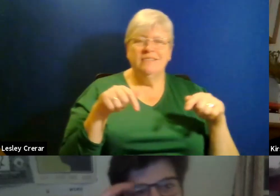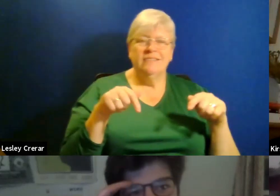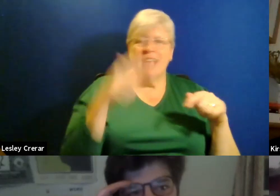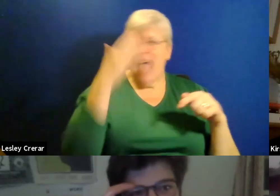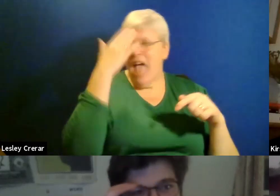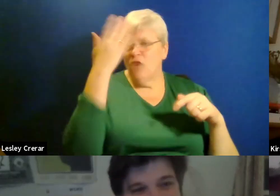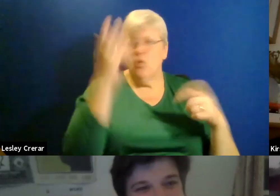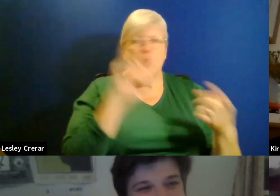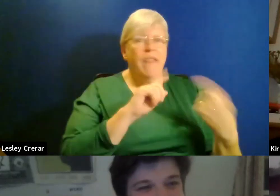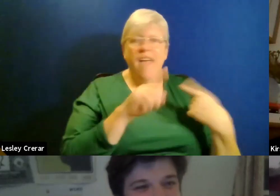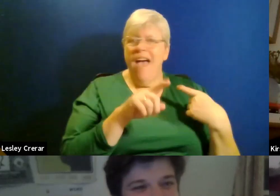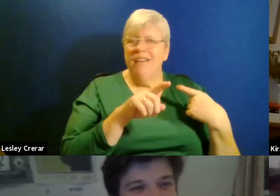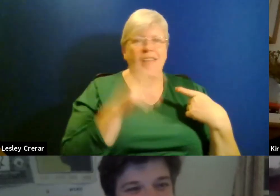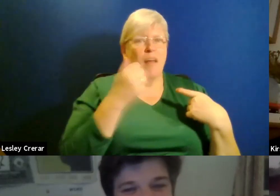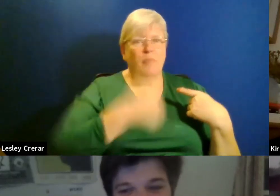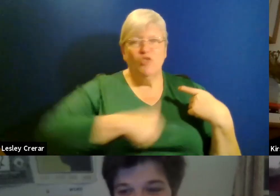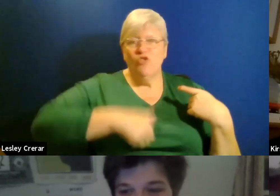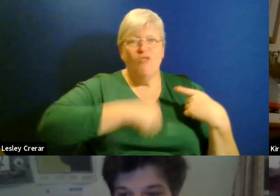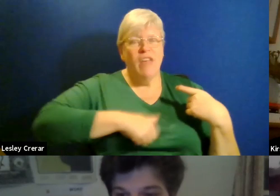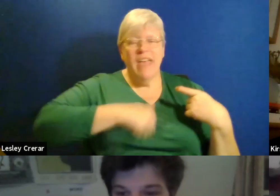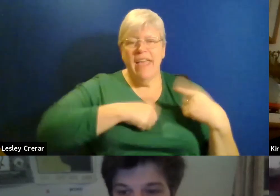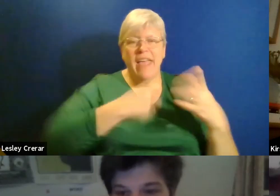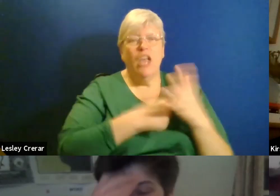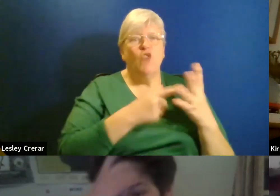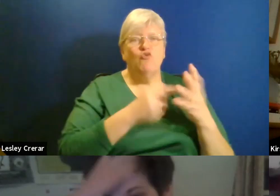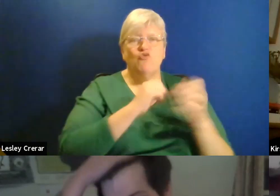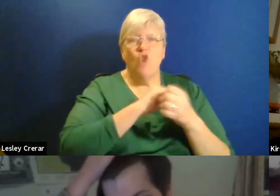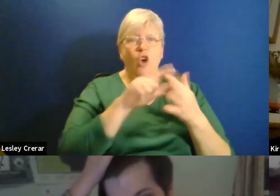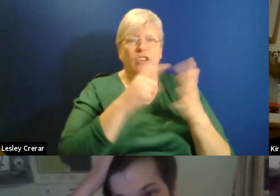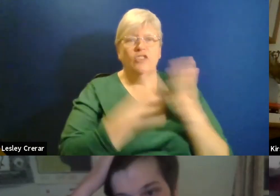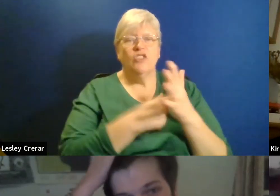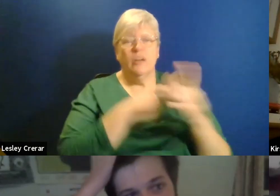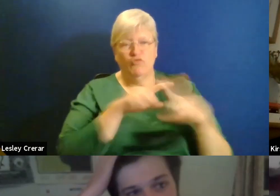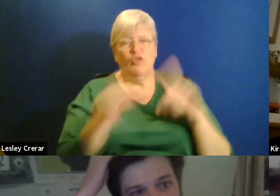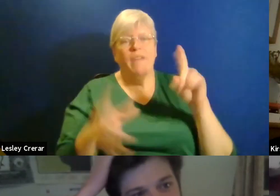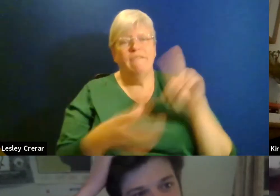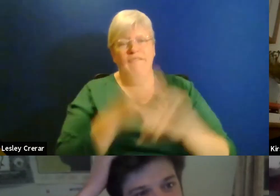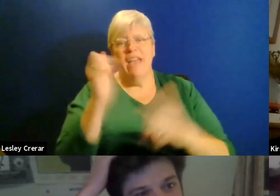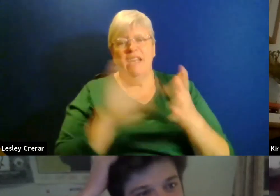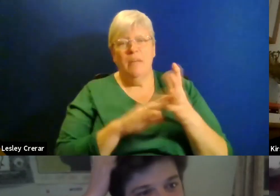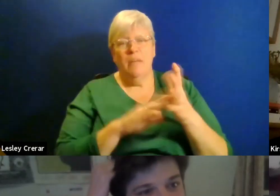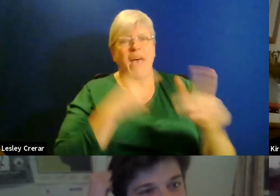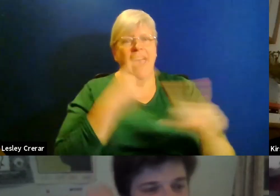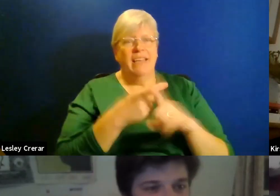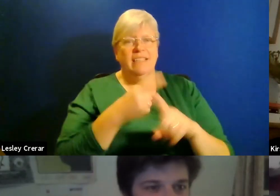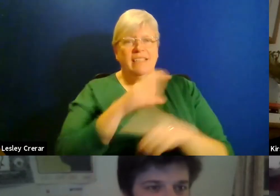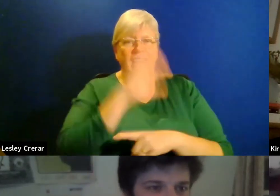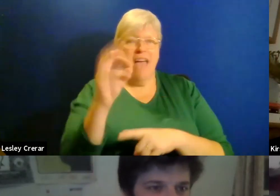answer to that one. Sorry, Roger. We will have to see if we can track Max down and ask